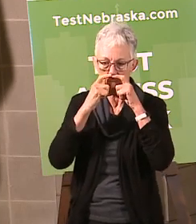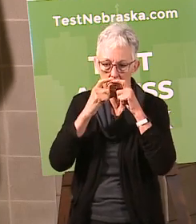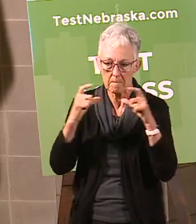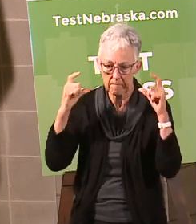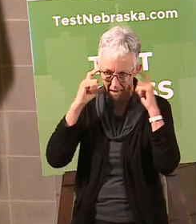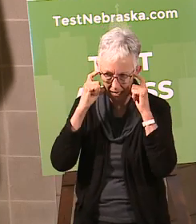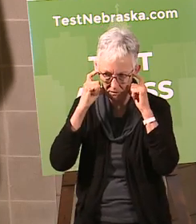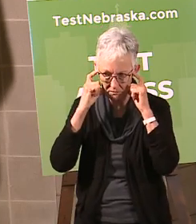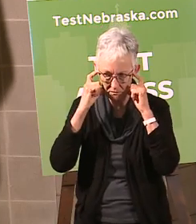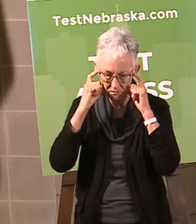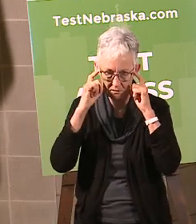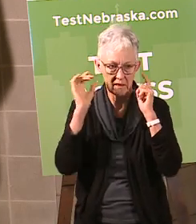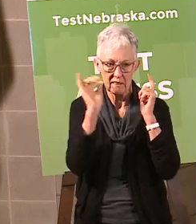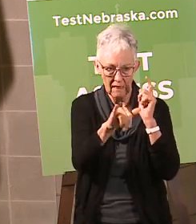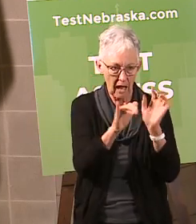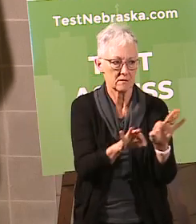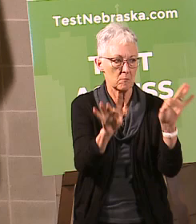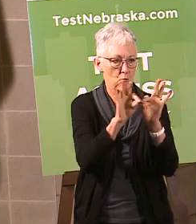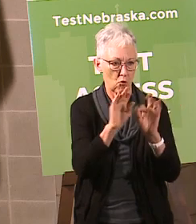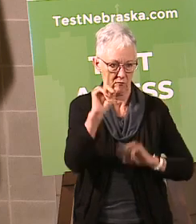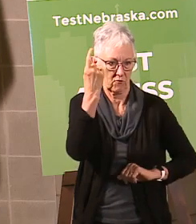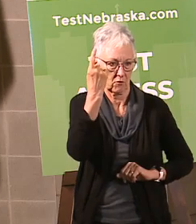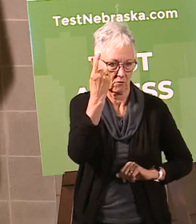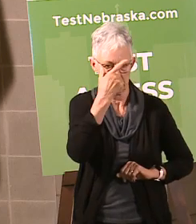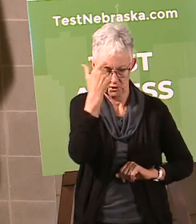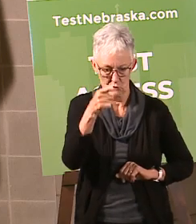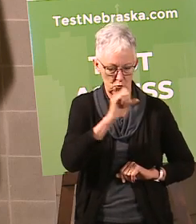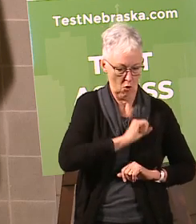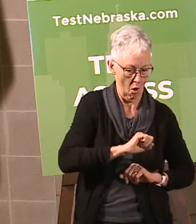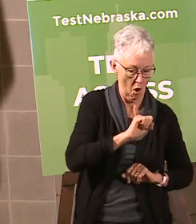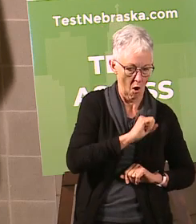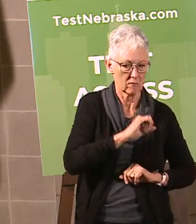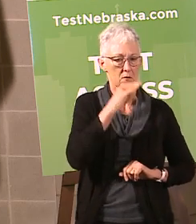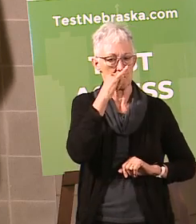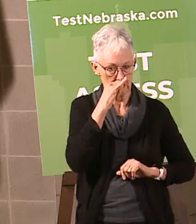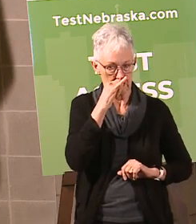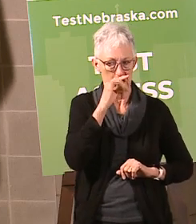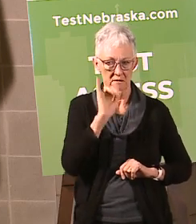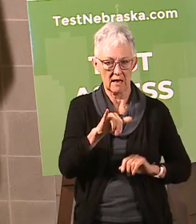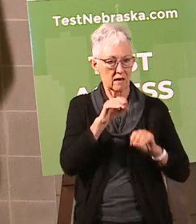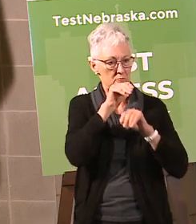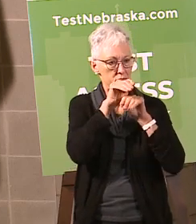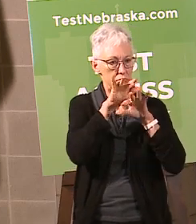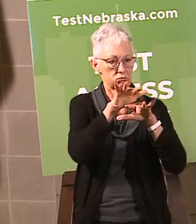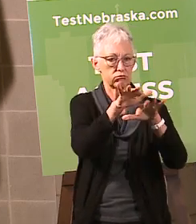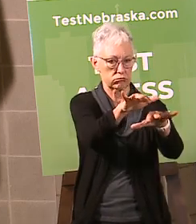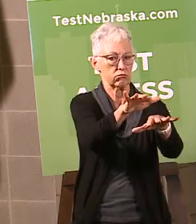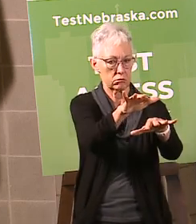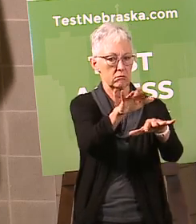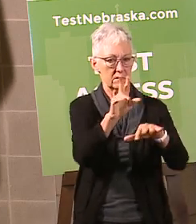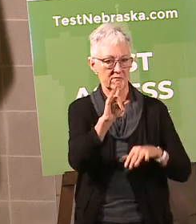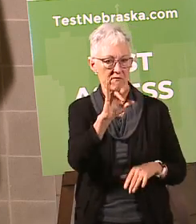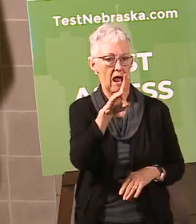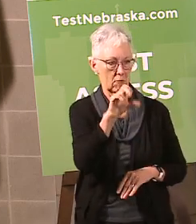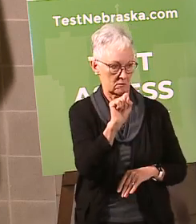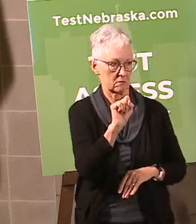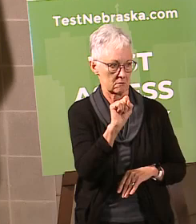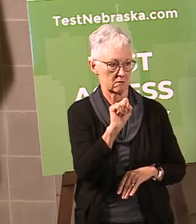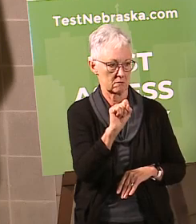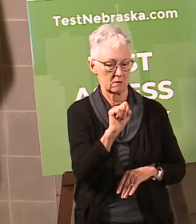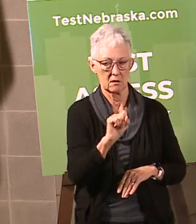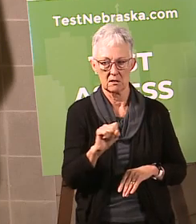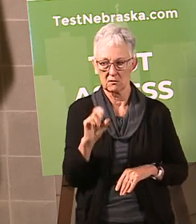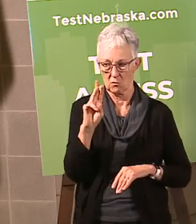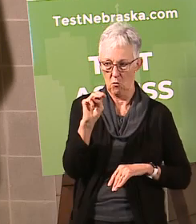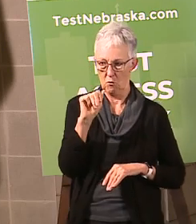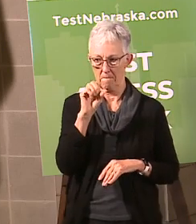if you're coughing, that's when there's the opportunity to spread it. So having a mask on will help reduce the opportunity if you cough that you're spreading the virus. So a mask